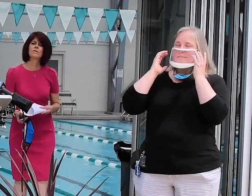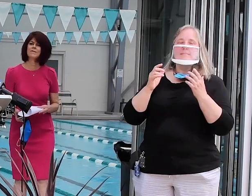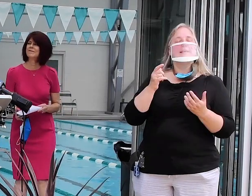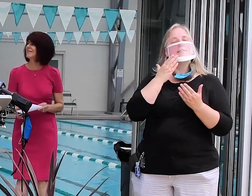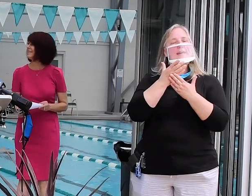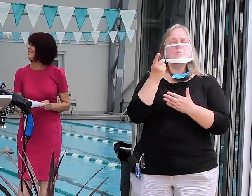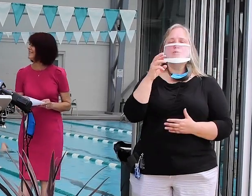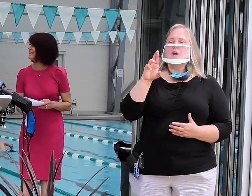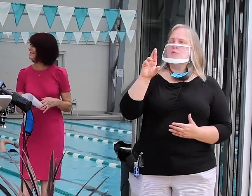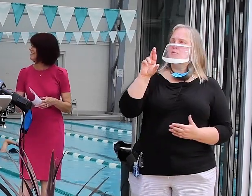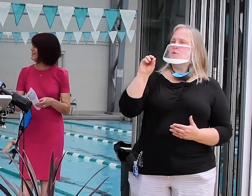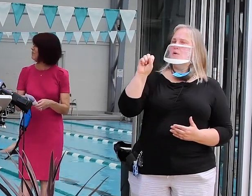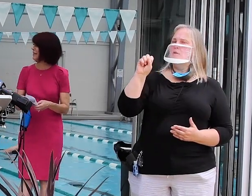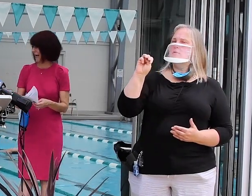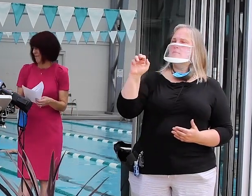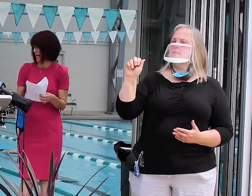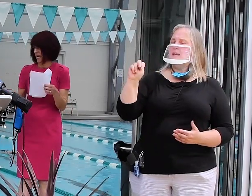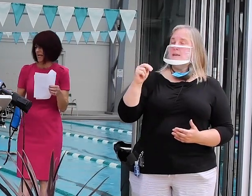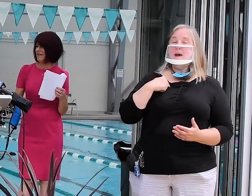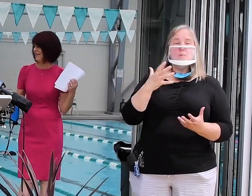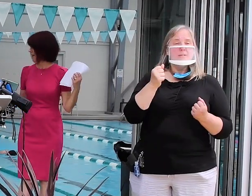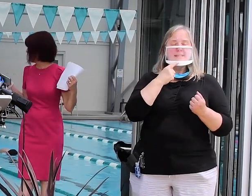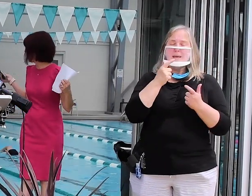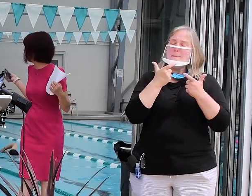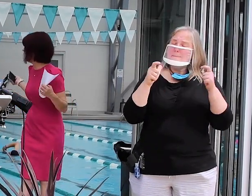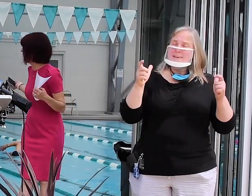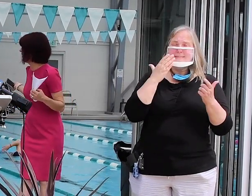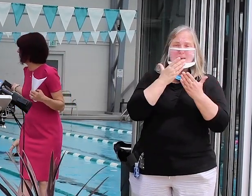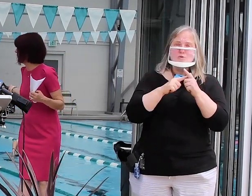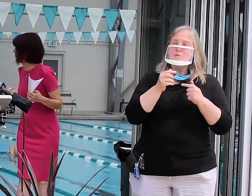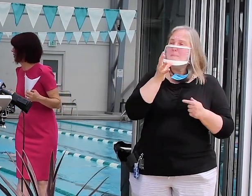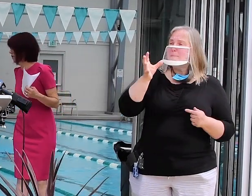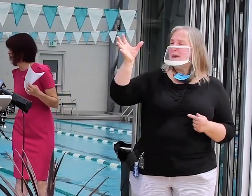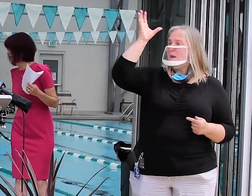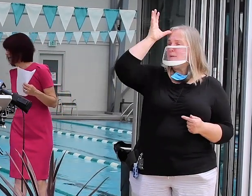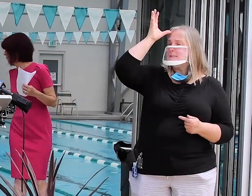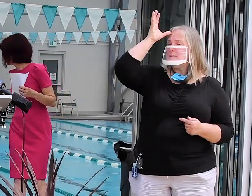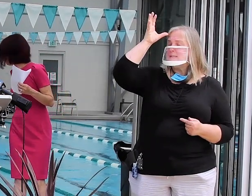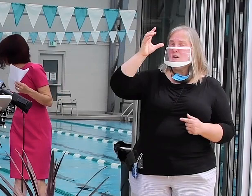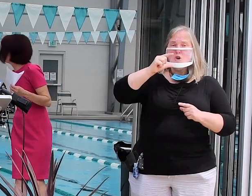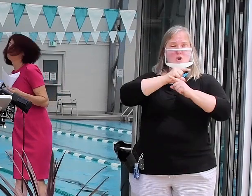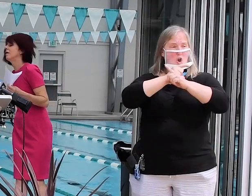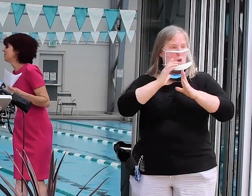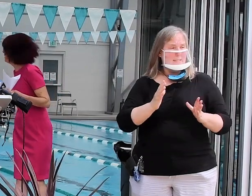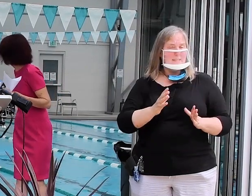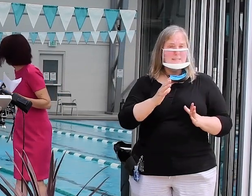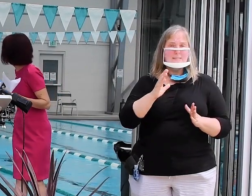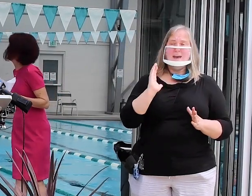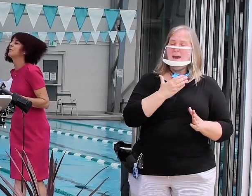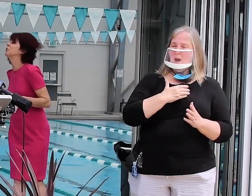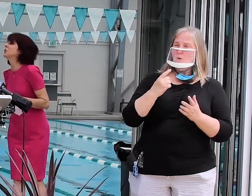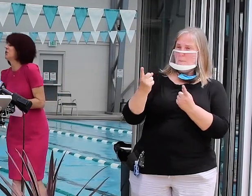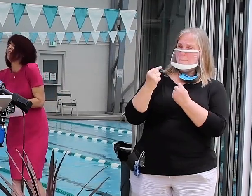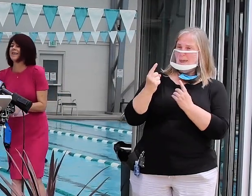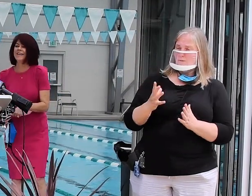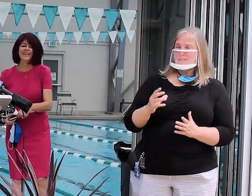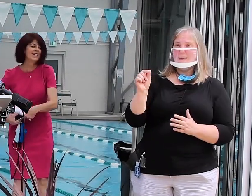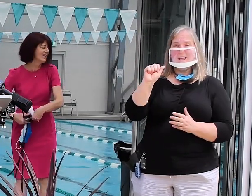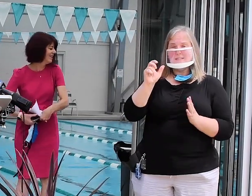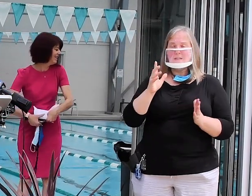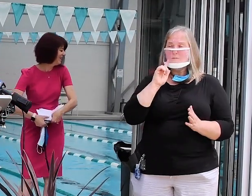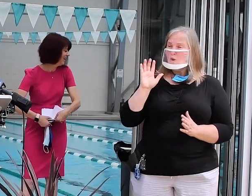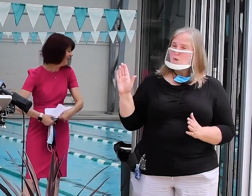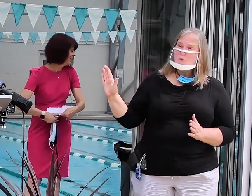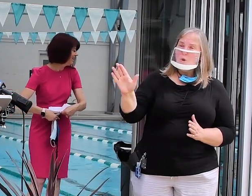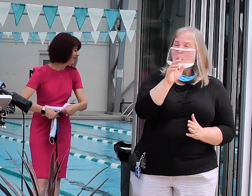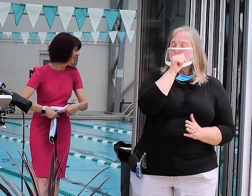Thank you, Dr. Rossman. I want to say a big thank you to the parents, guardians, park patrons, and athletes for your